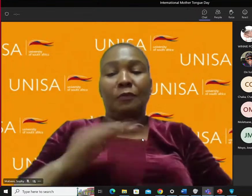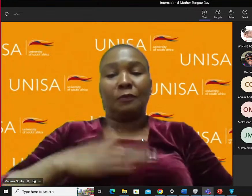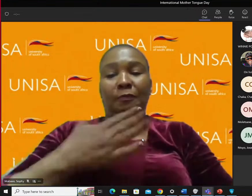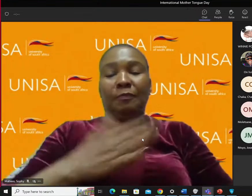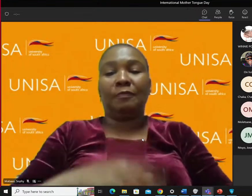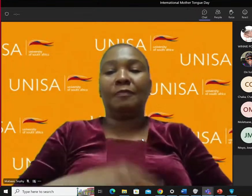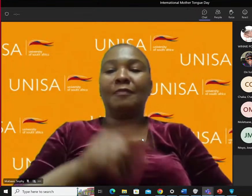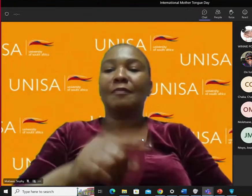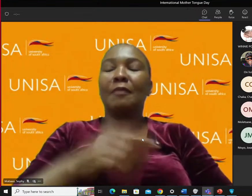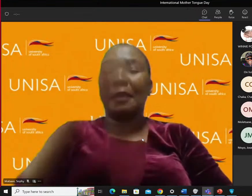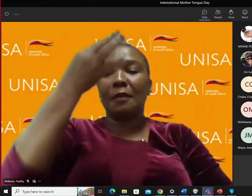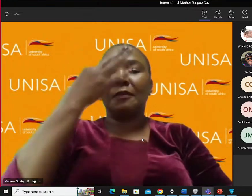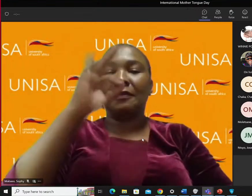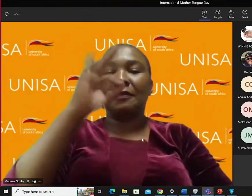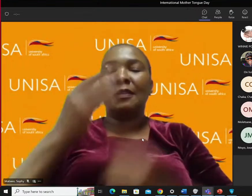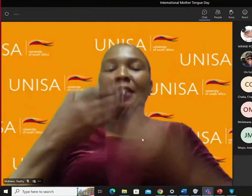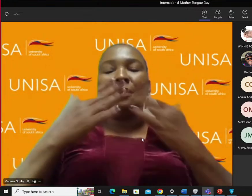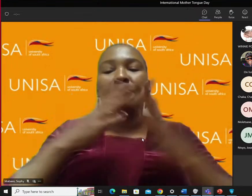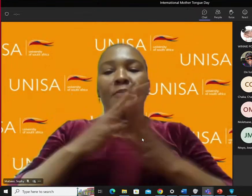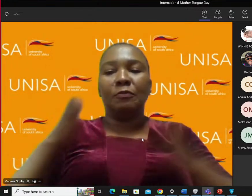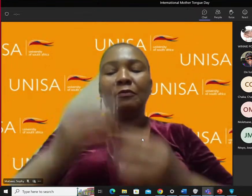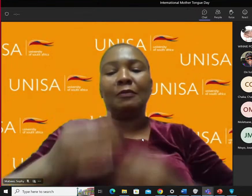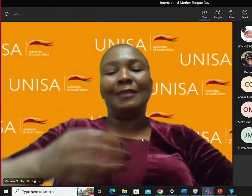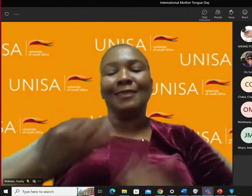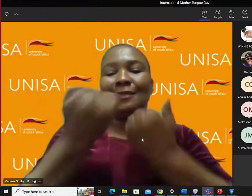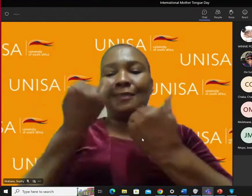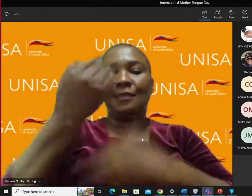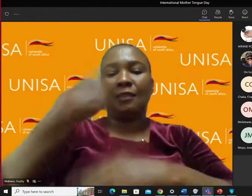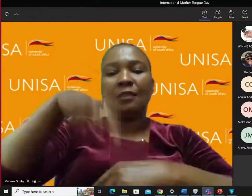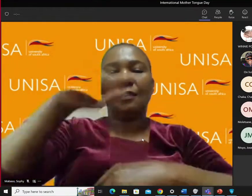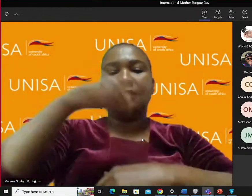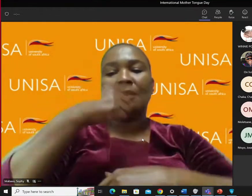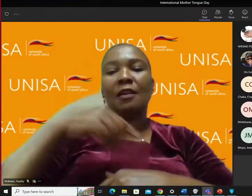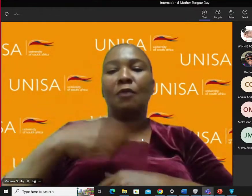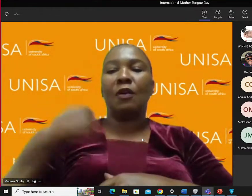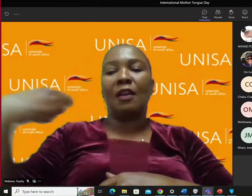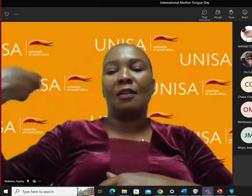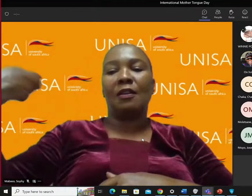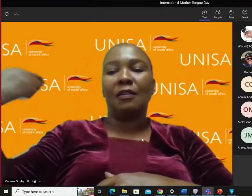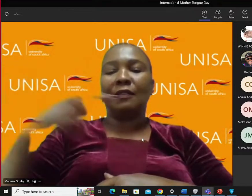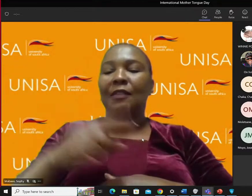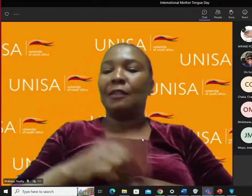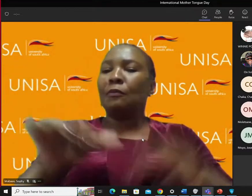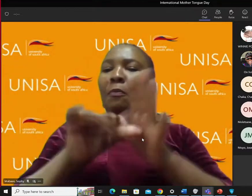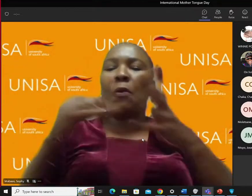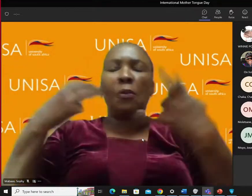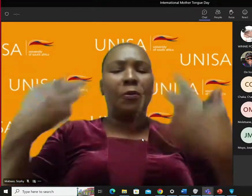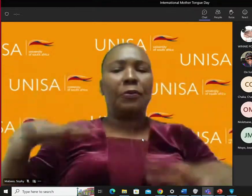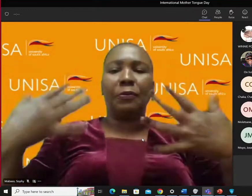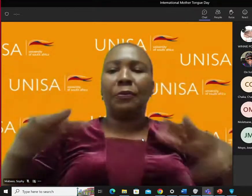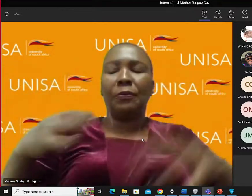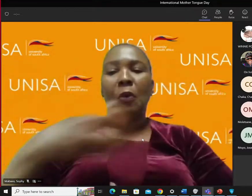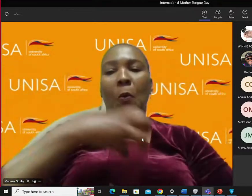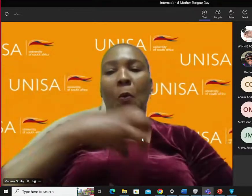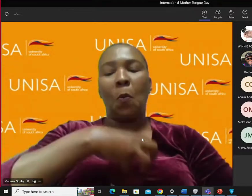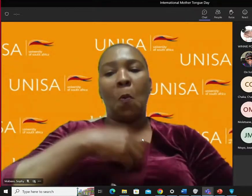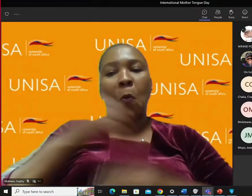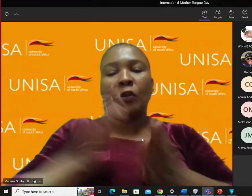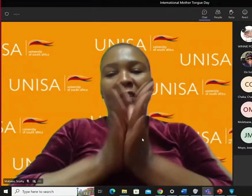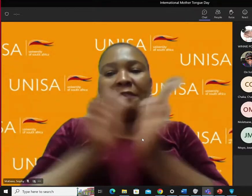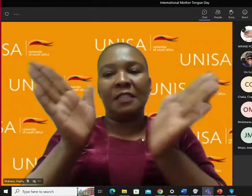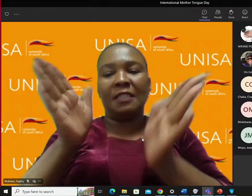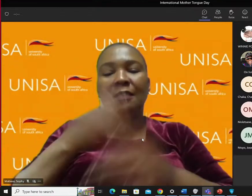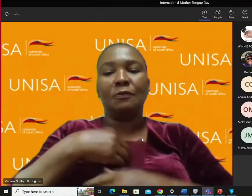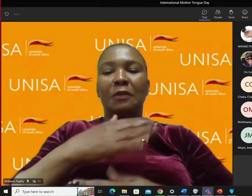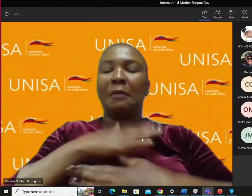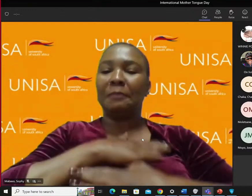Prof, thank you so much for also teaching us that our languages are very critical for our own diversity. We really